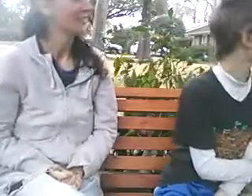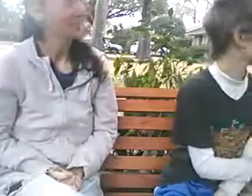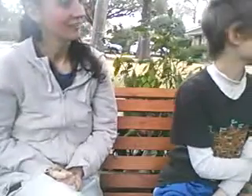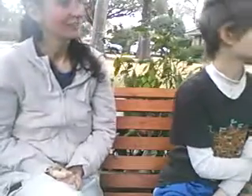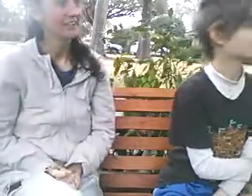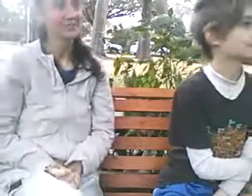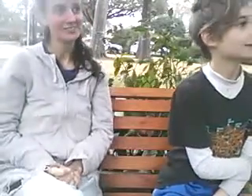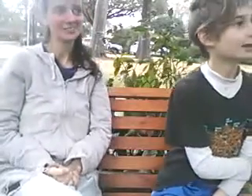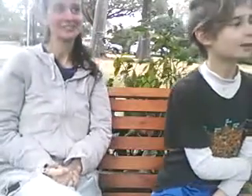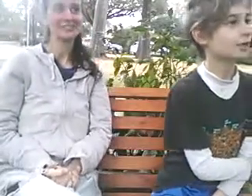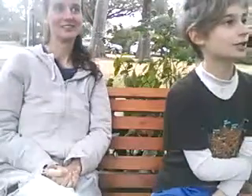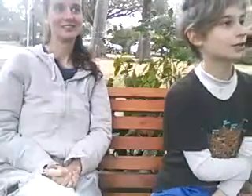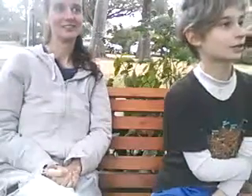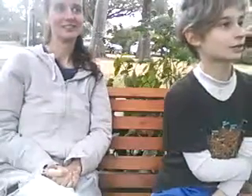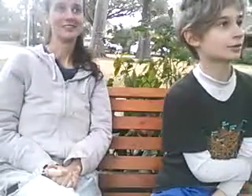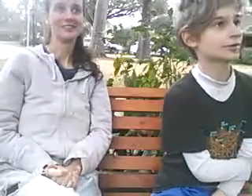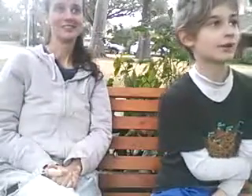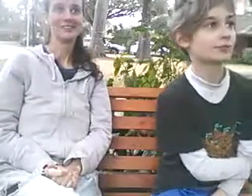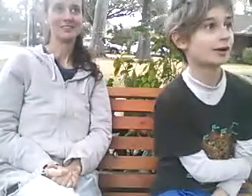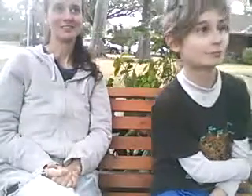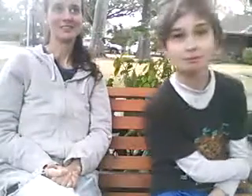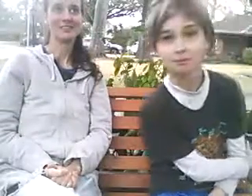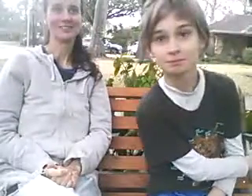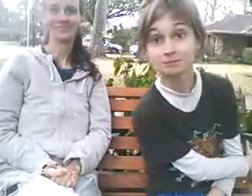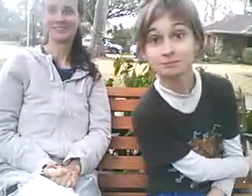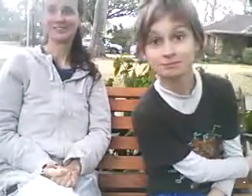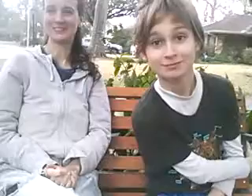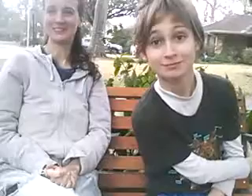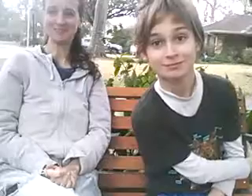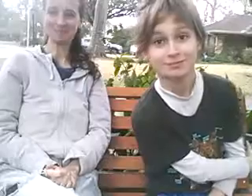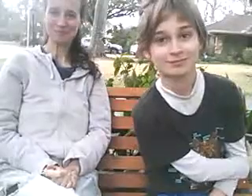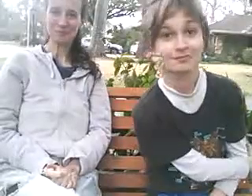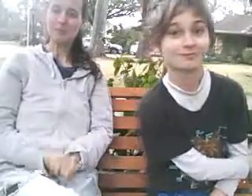on the ground. A pigeon just learned how to dive bomb. That was cool.